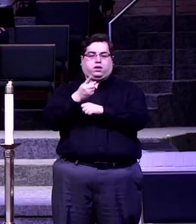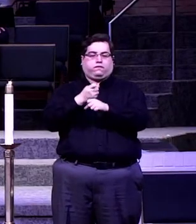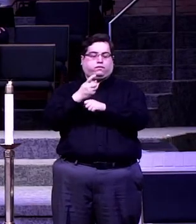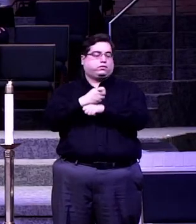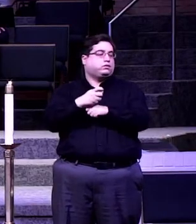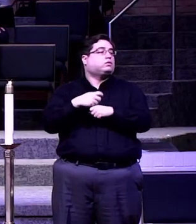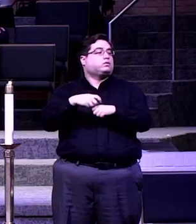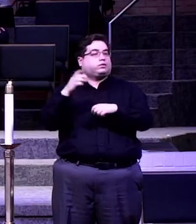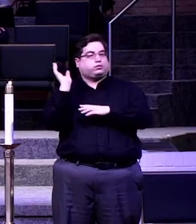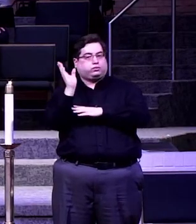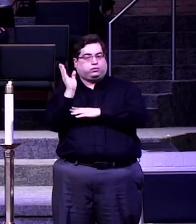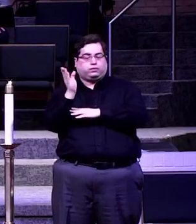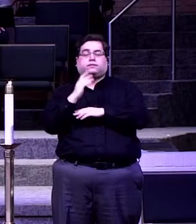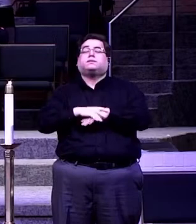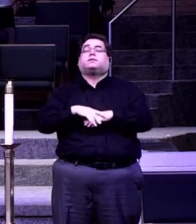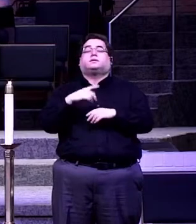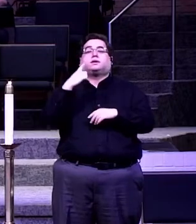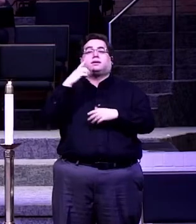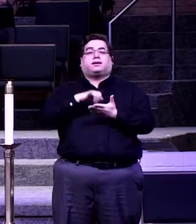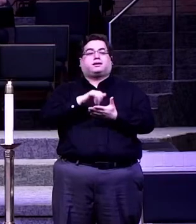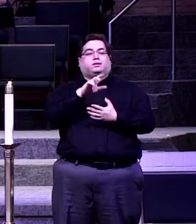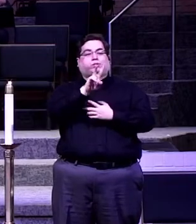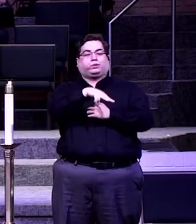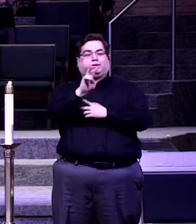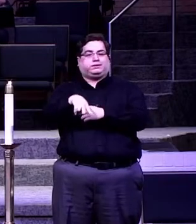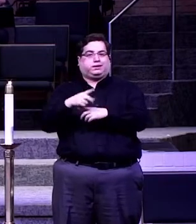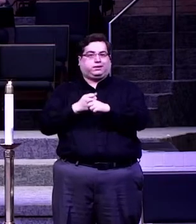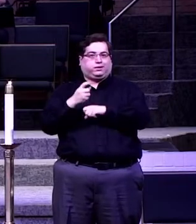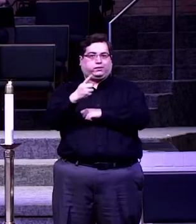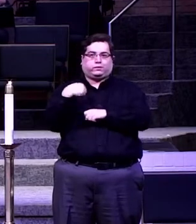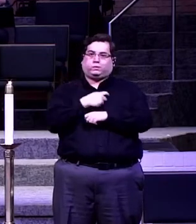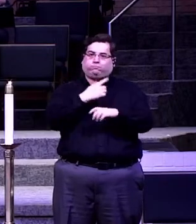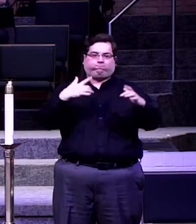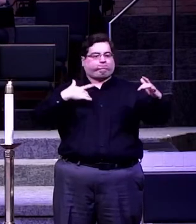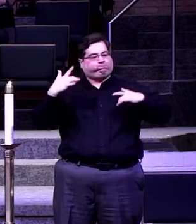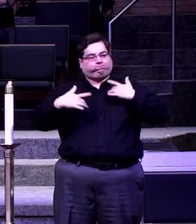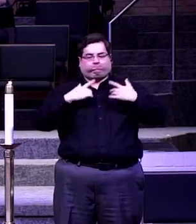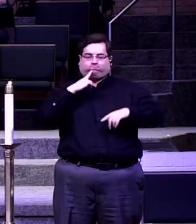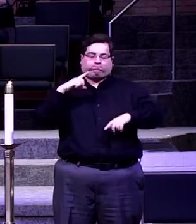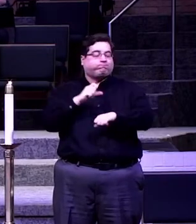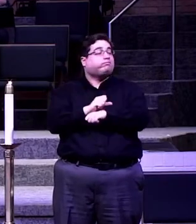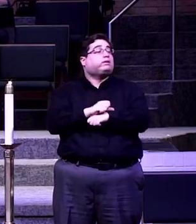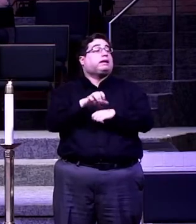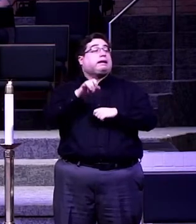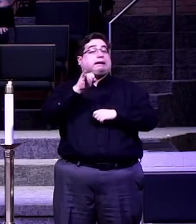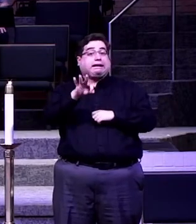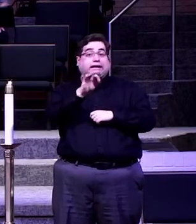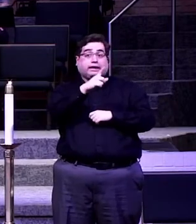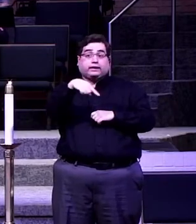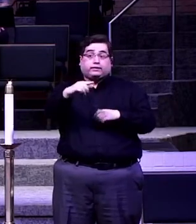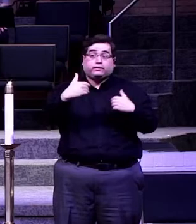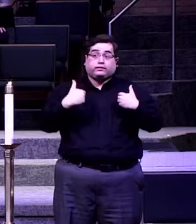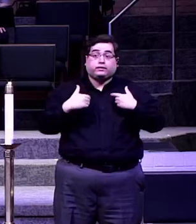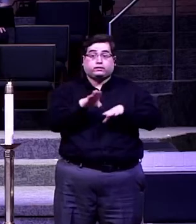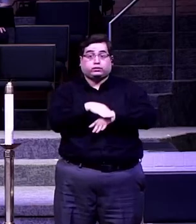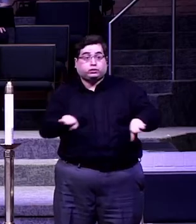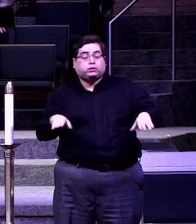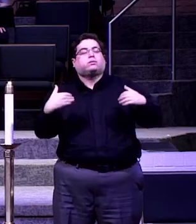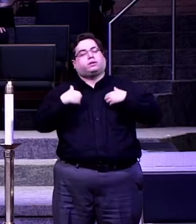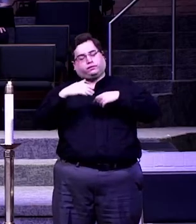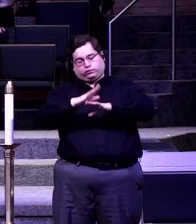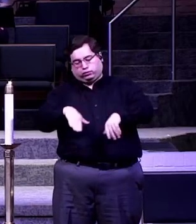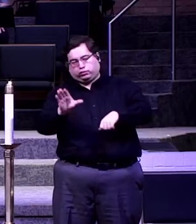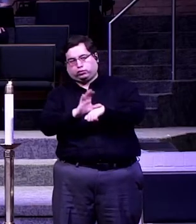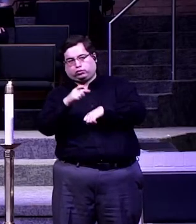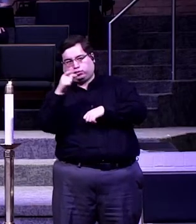52nd anniversary. So we are indeed excited. If you have children here, we have our children's church